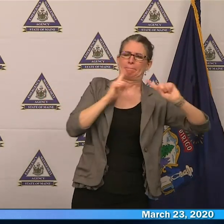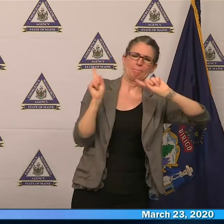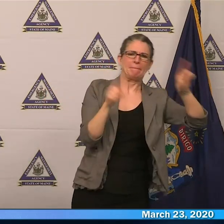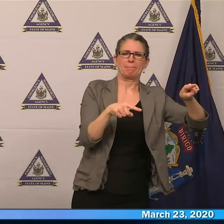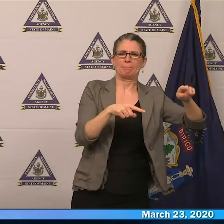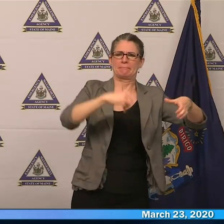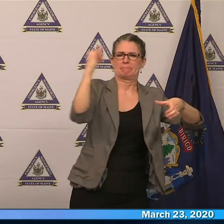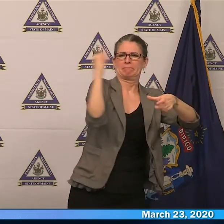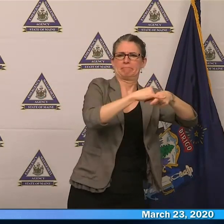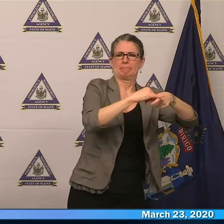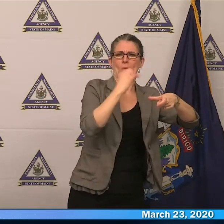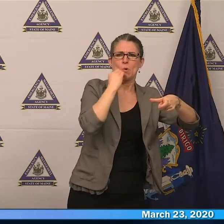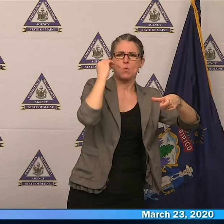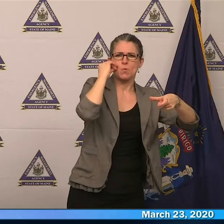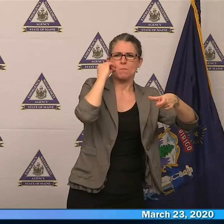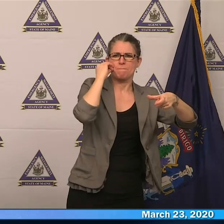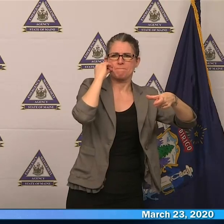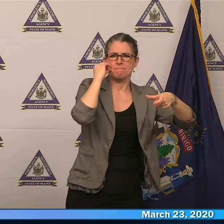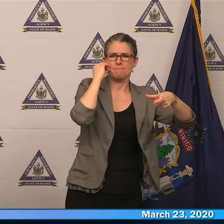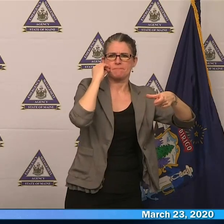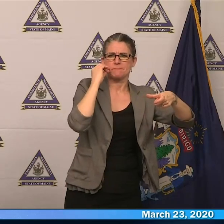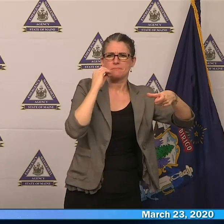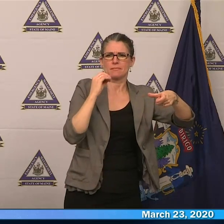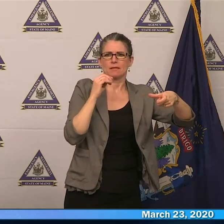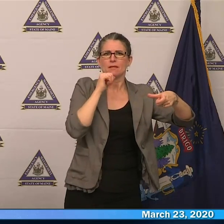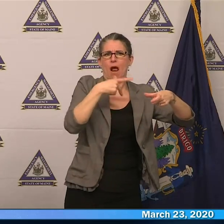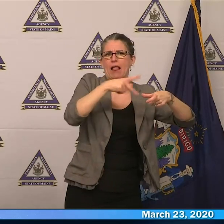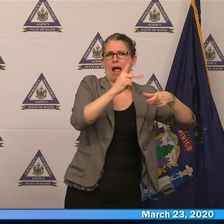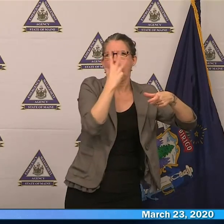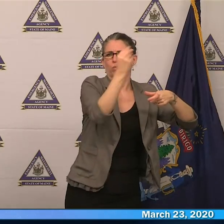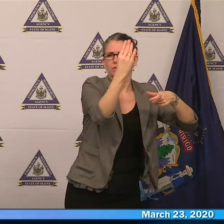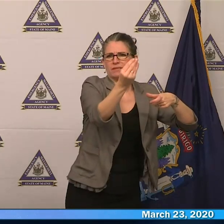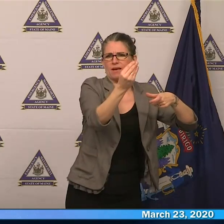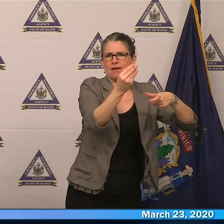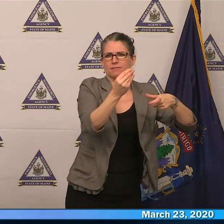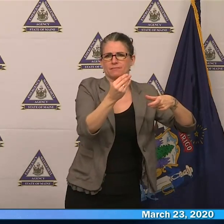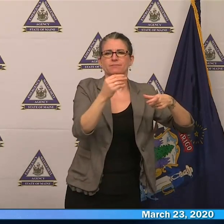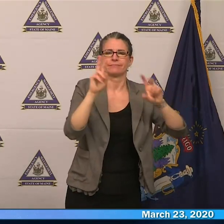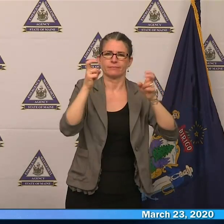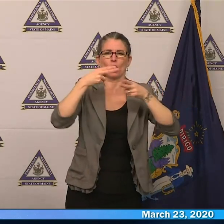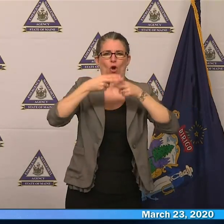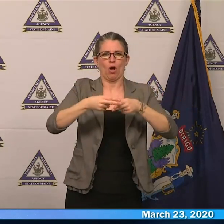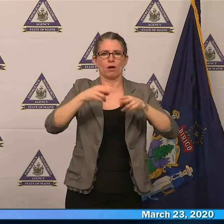home? In other states, in some states, they've been referred to as shelter-in-place orders.